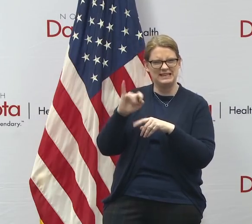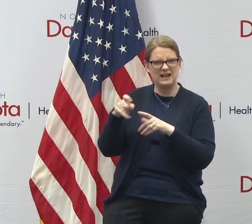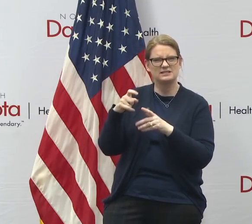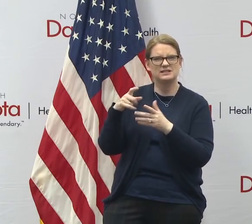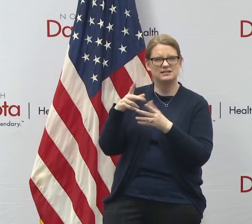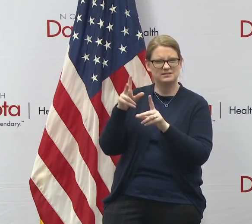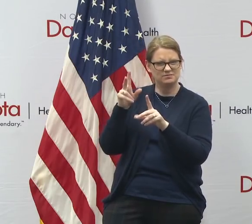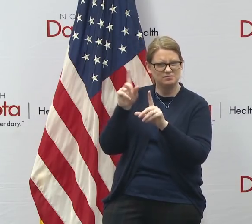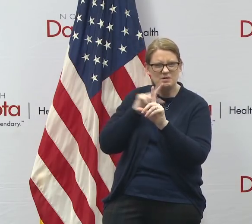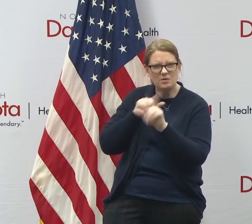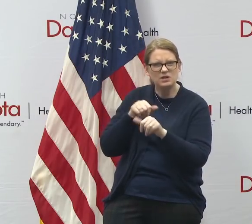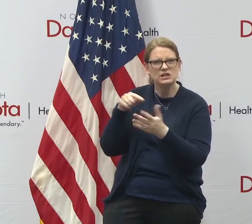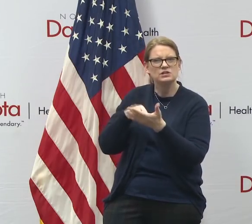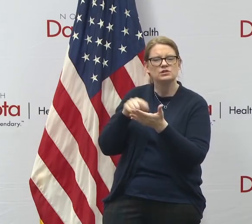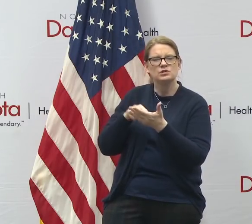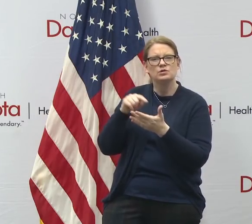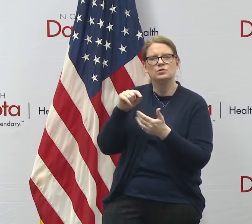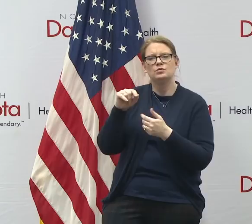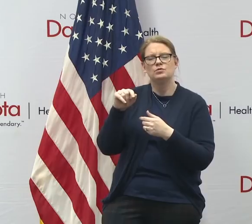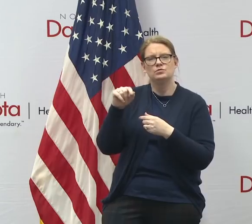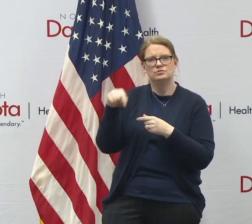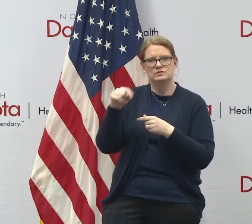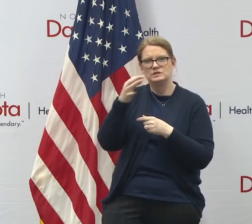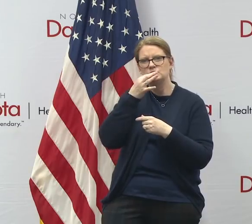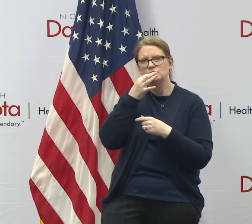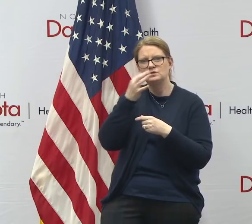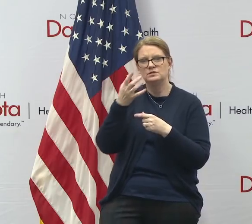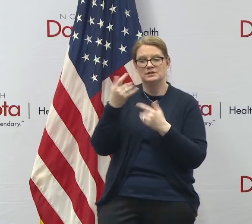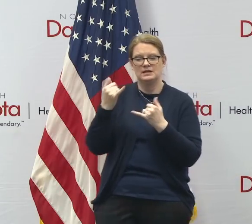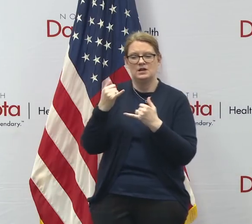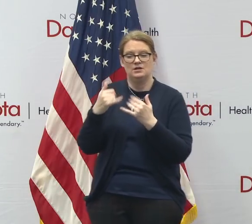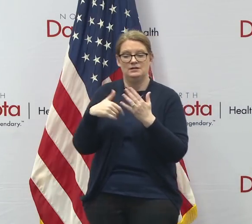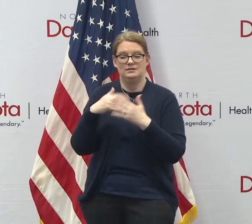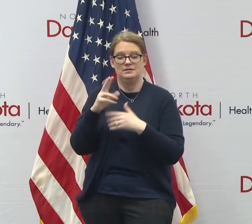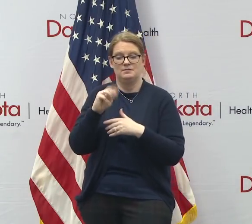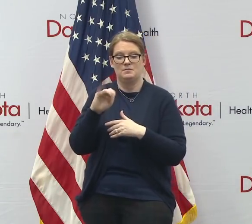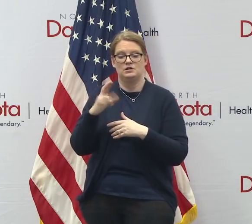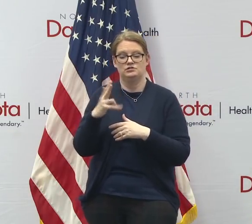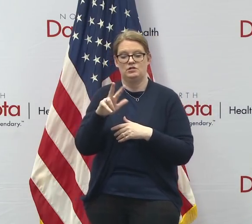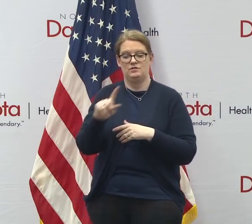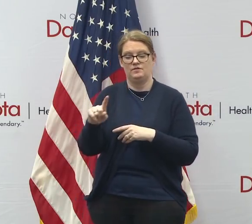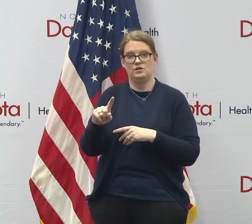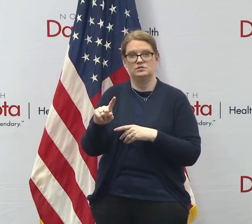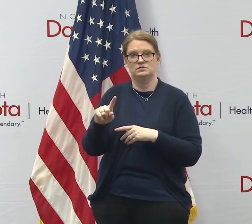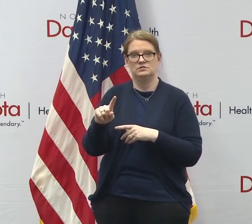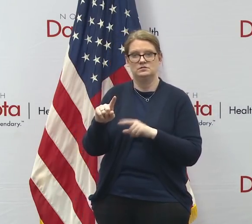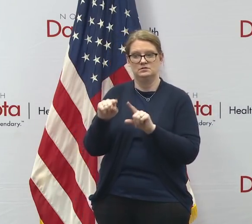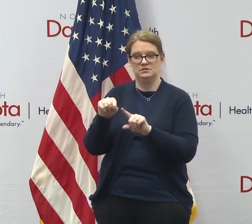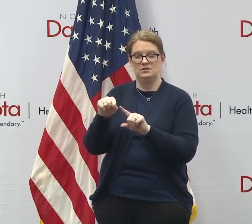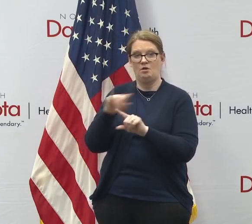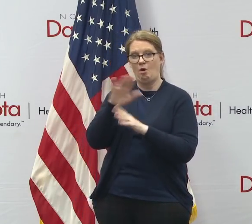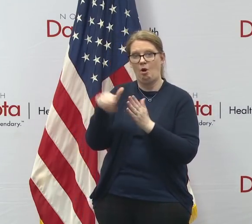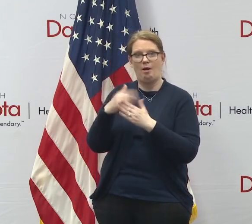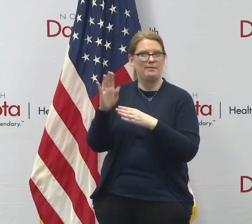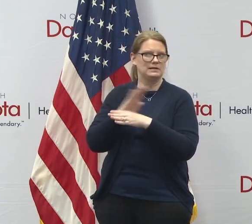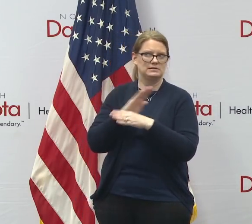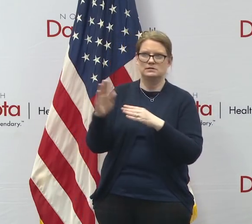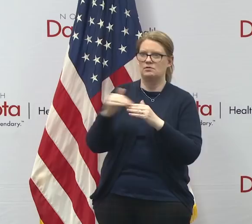Tuesday, for the first quarter of 2020. So the deadline next March 31st, people would have been, all businesses,